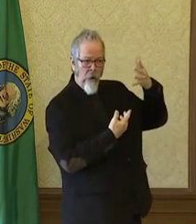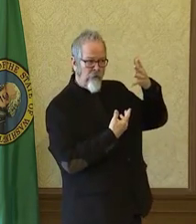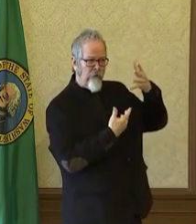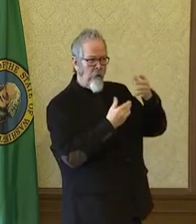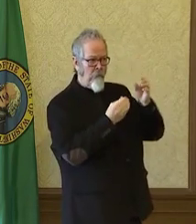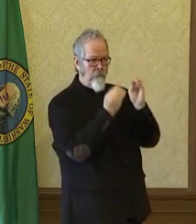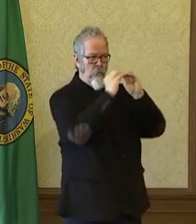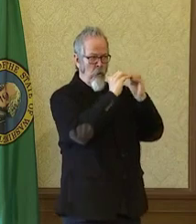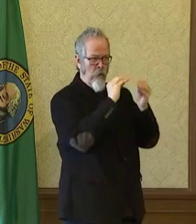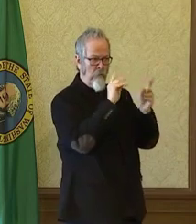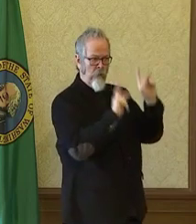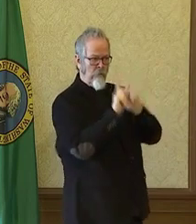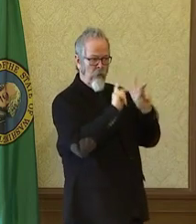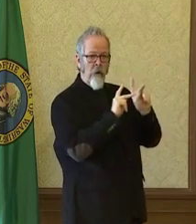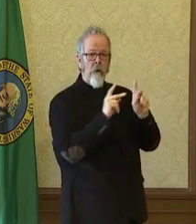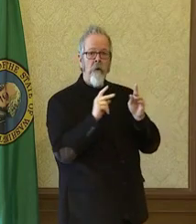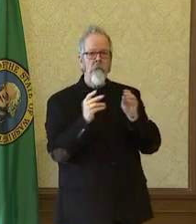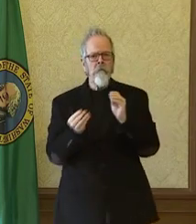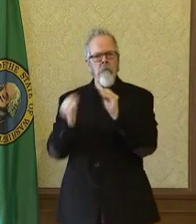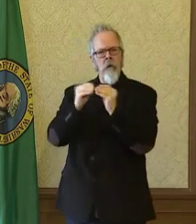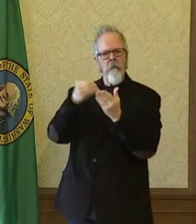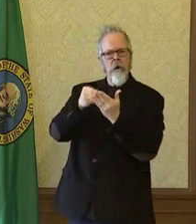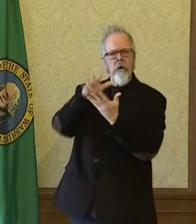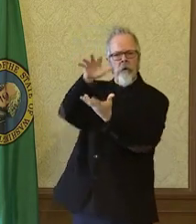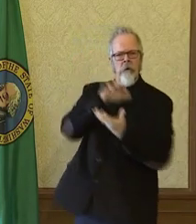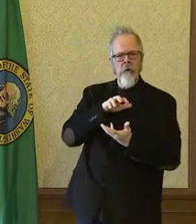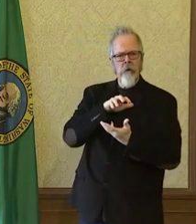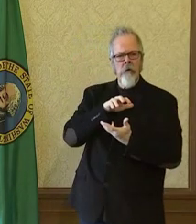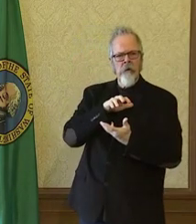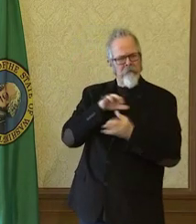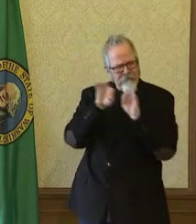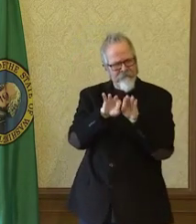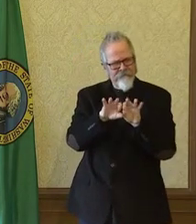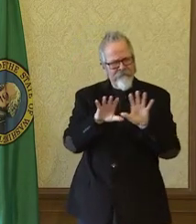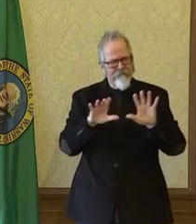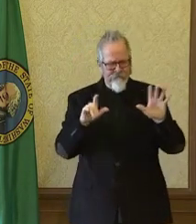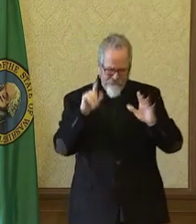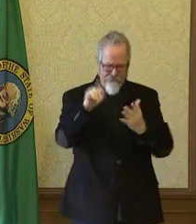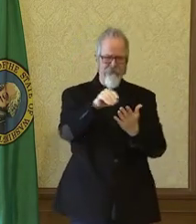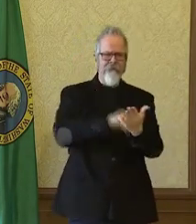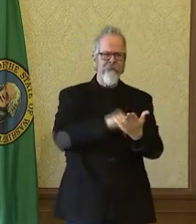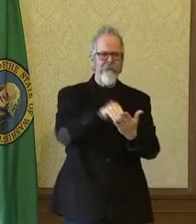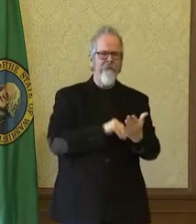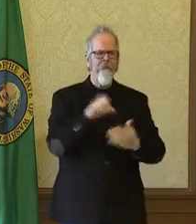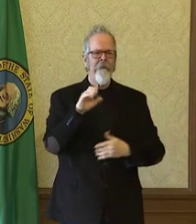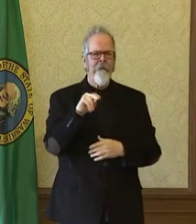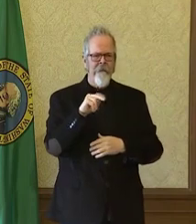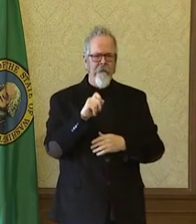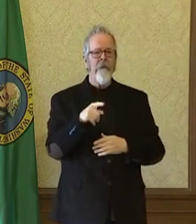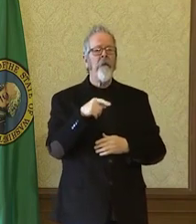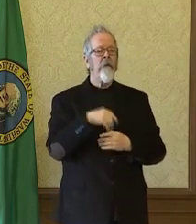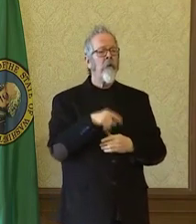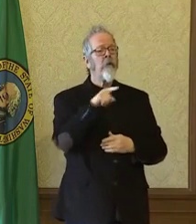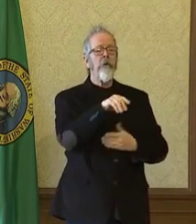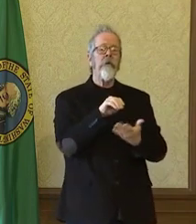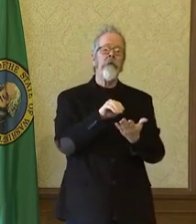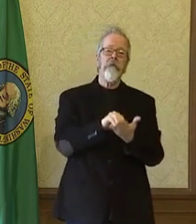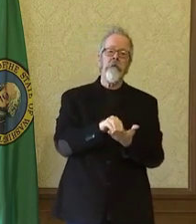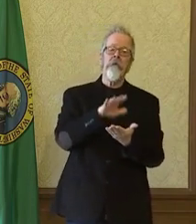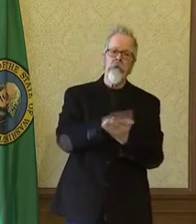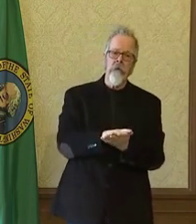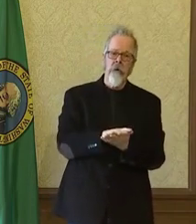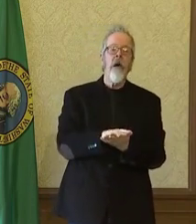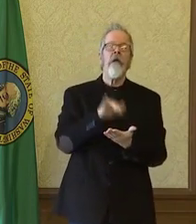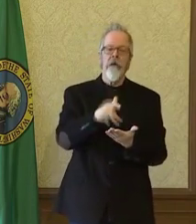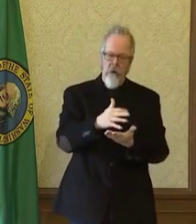can do, is to answer that census fund. That's going to help our state long-term, big time. Now I'd like to introduce, we have some folks